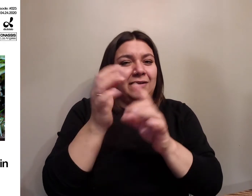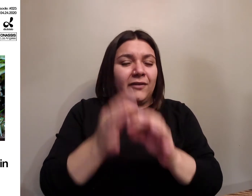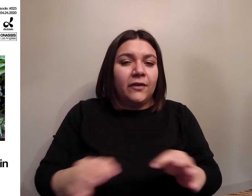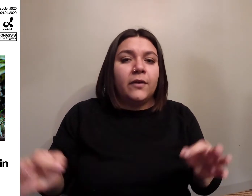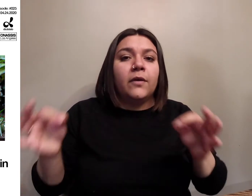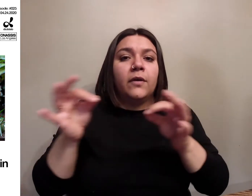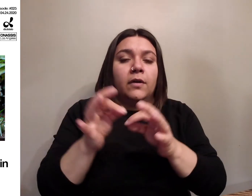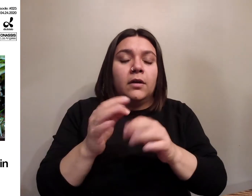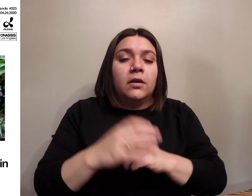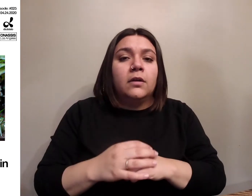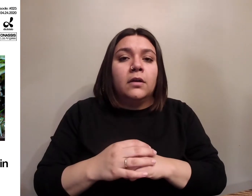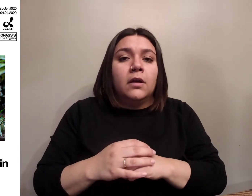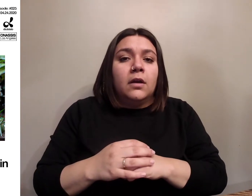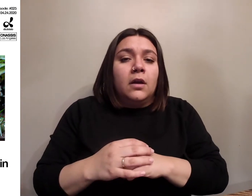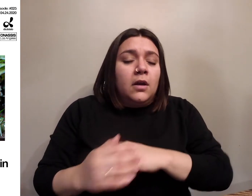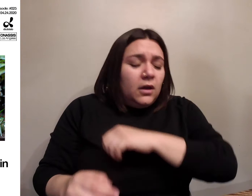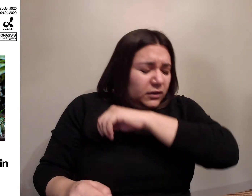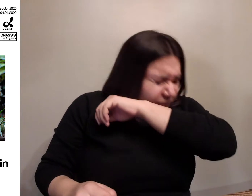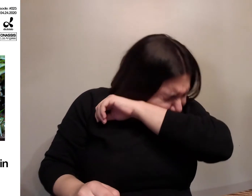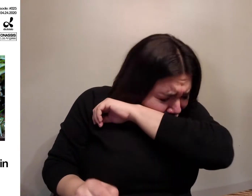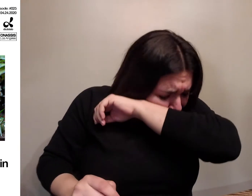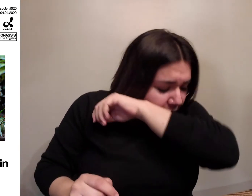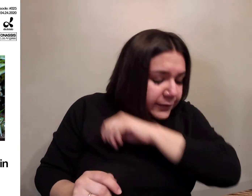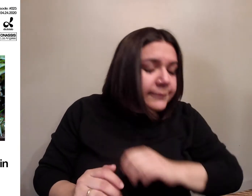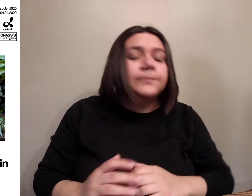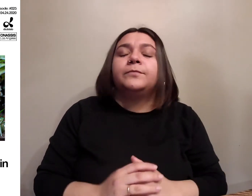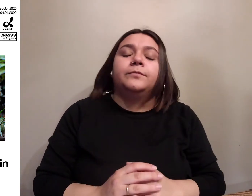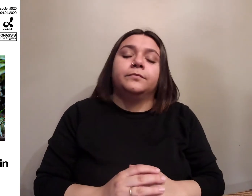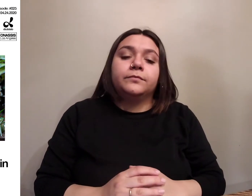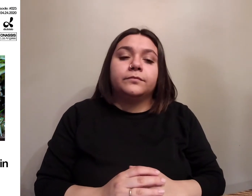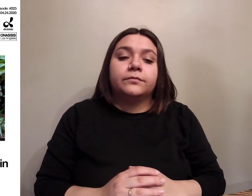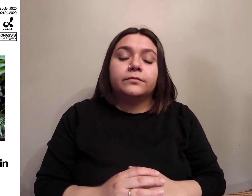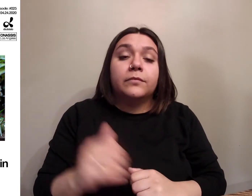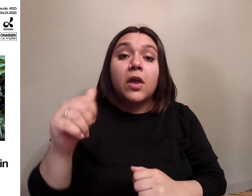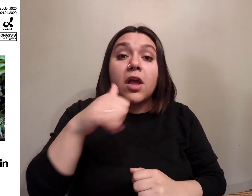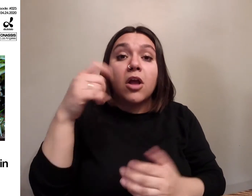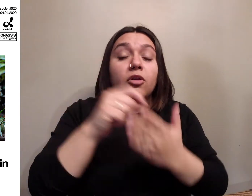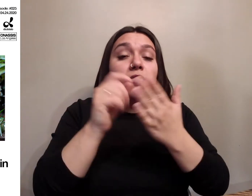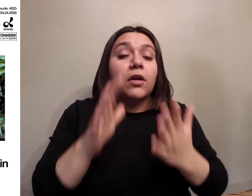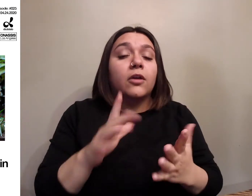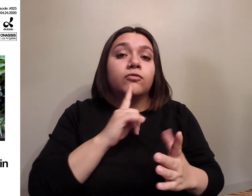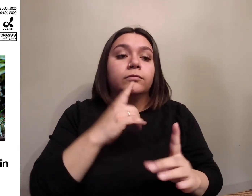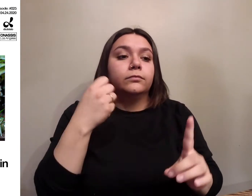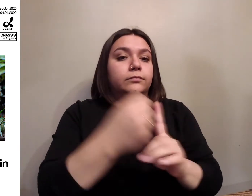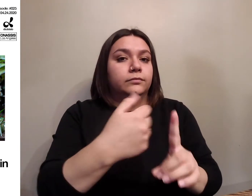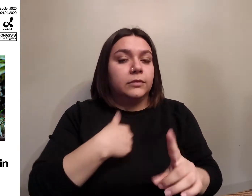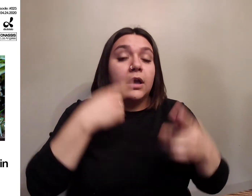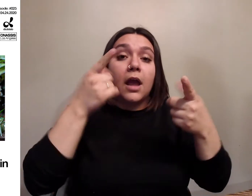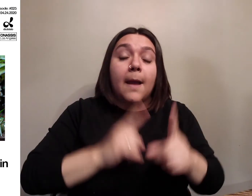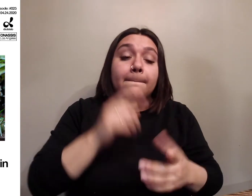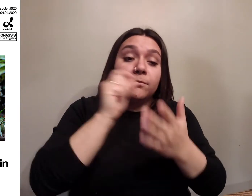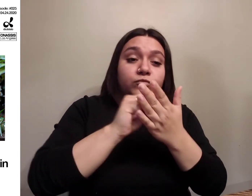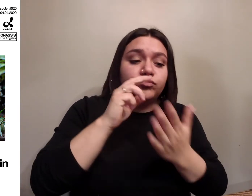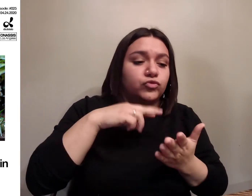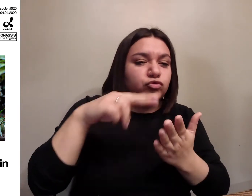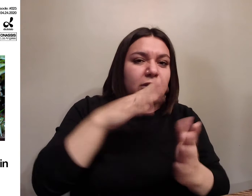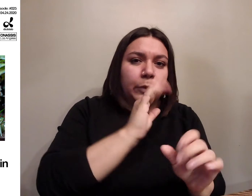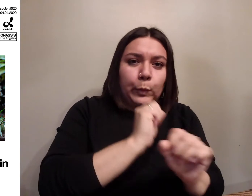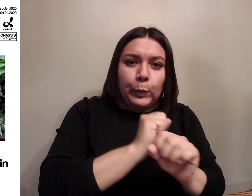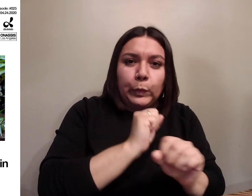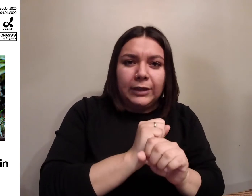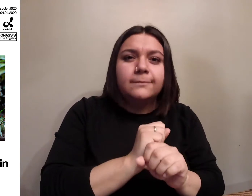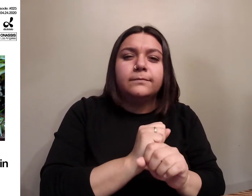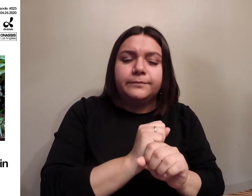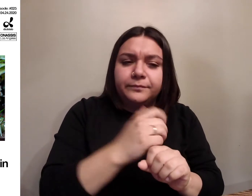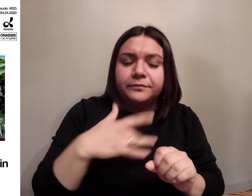diverse, I think microhistory is incredibly important. So as a novelist, his work left a big